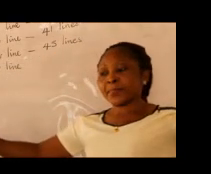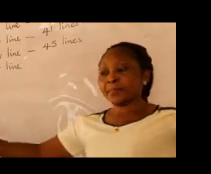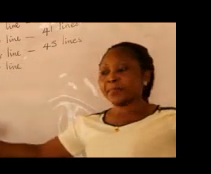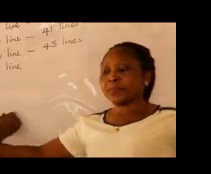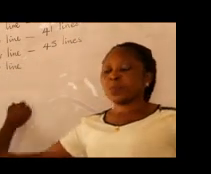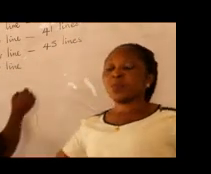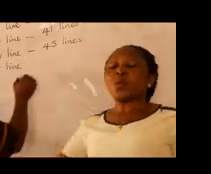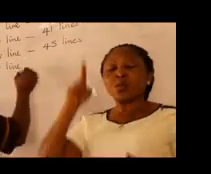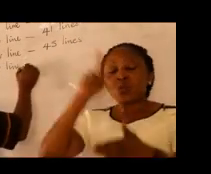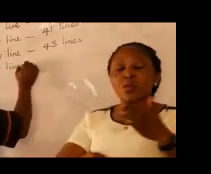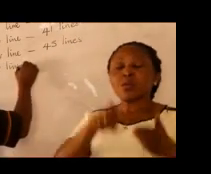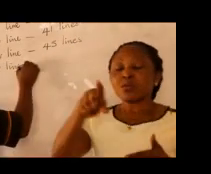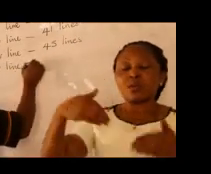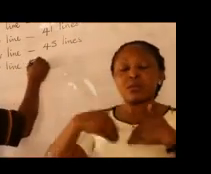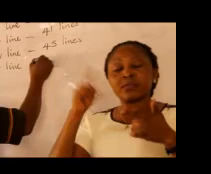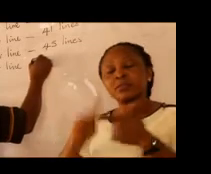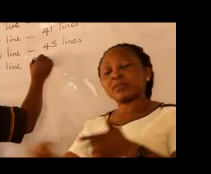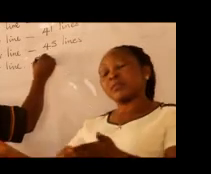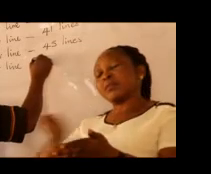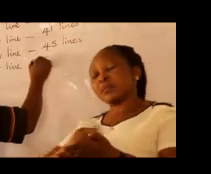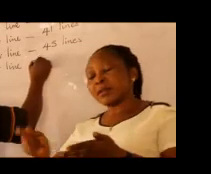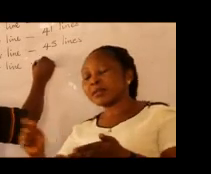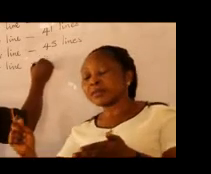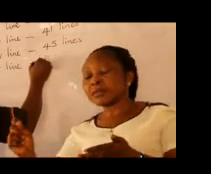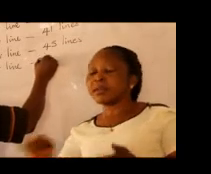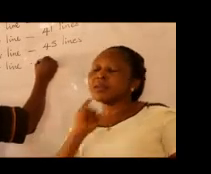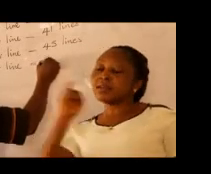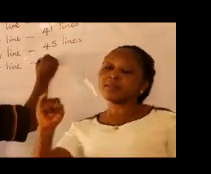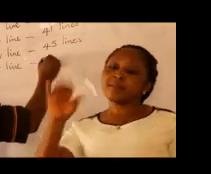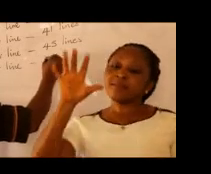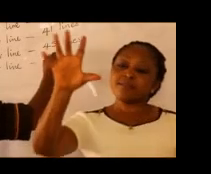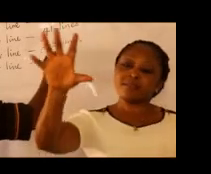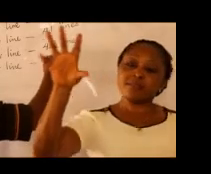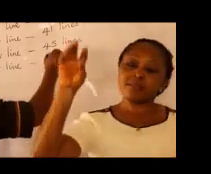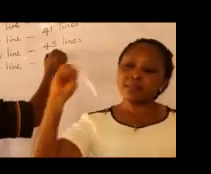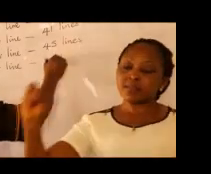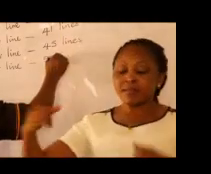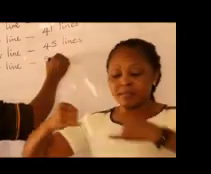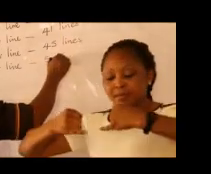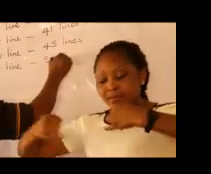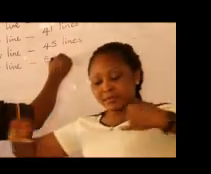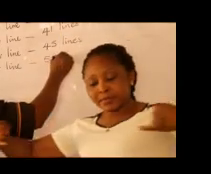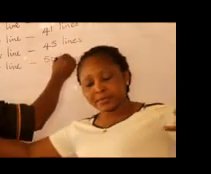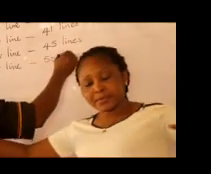so what you have to write, you have 50 lines.